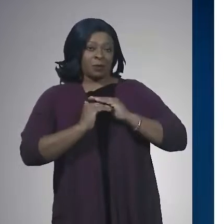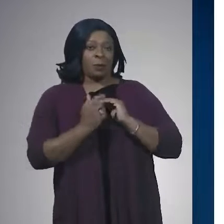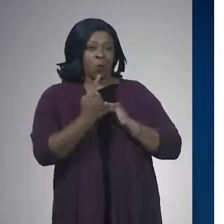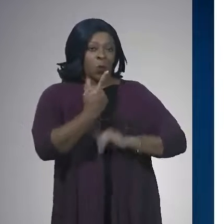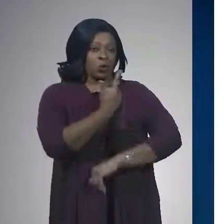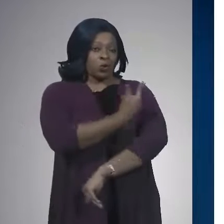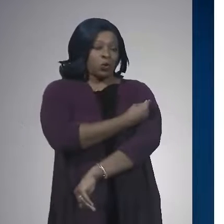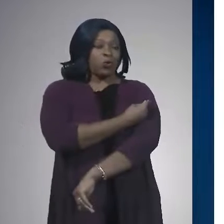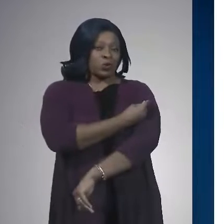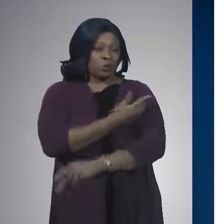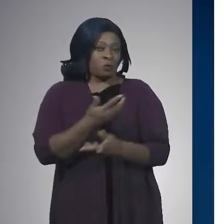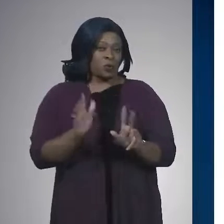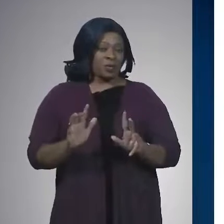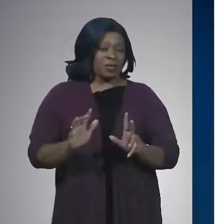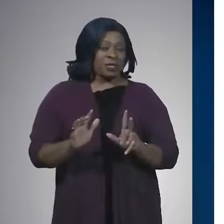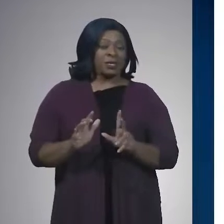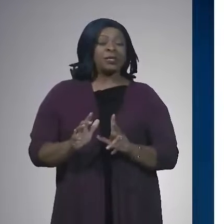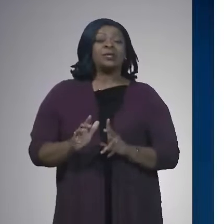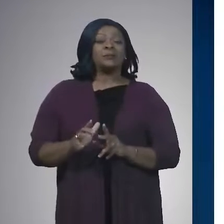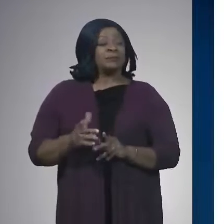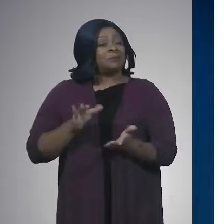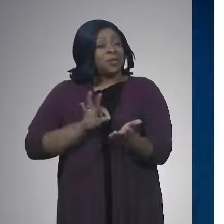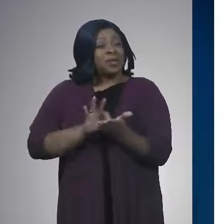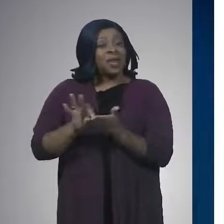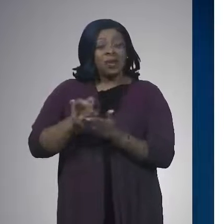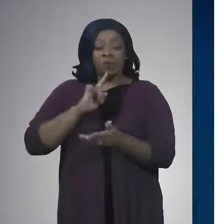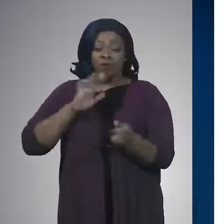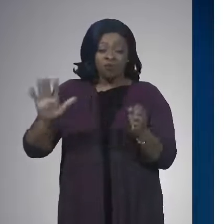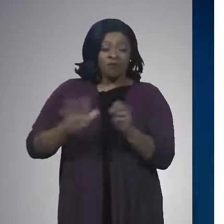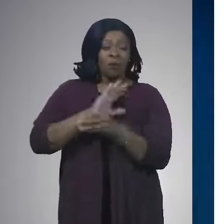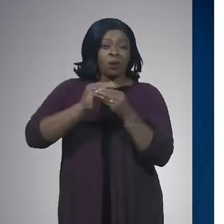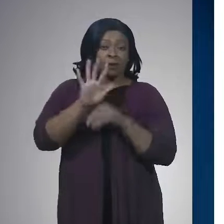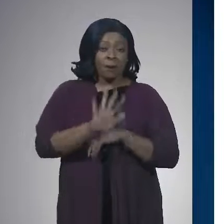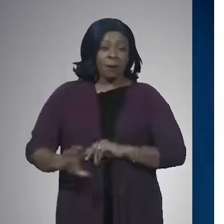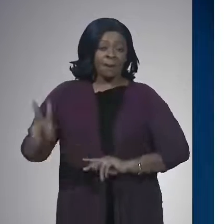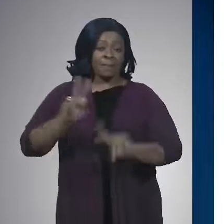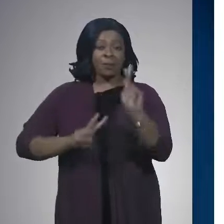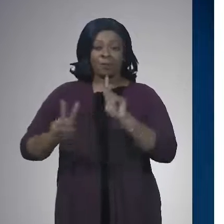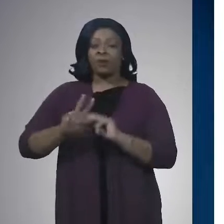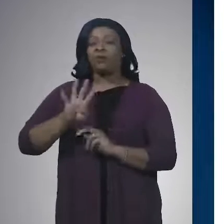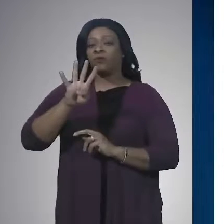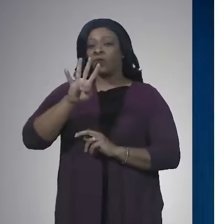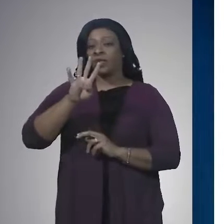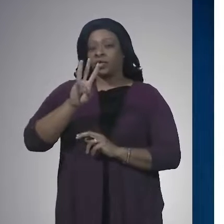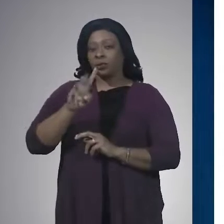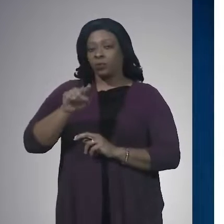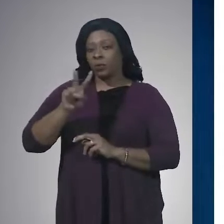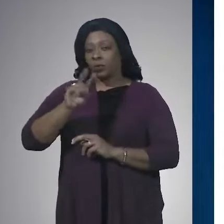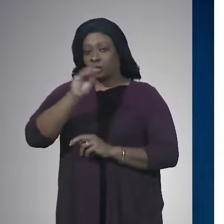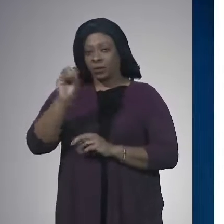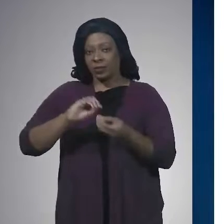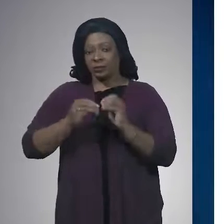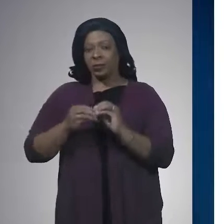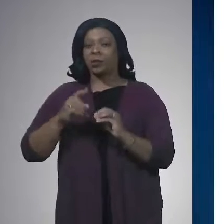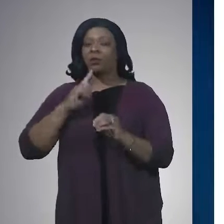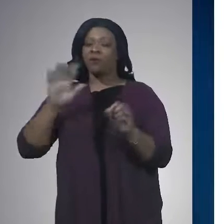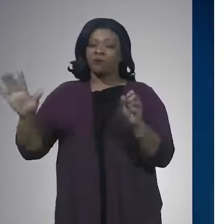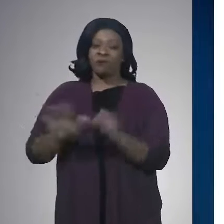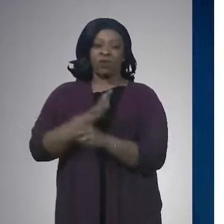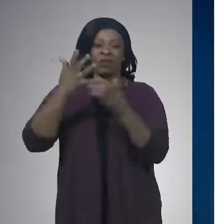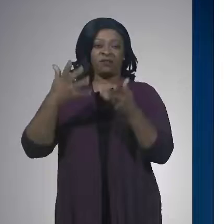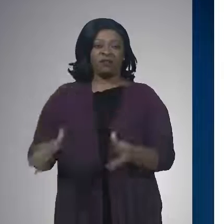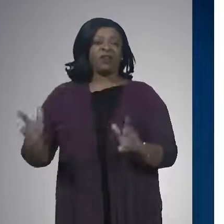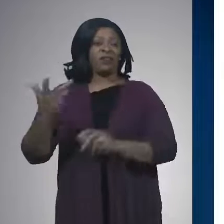of vaccine. When you take into account the full population, 46.2% of the population is fully